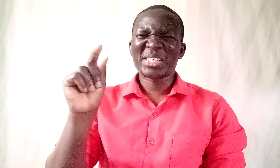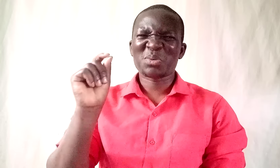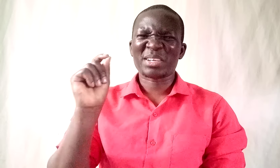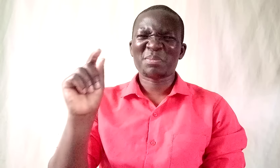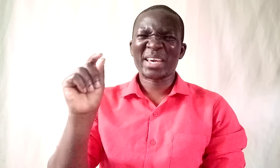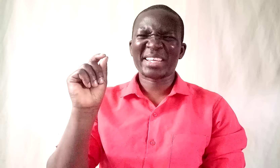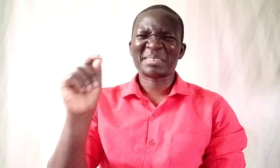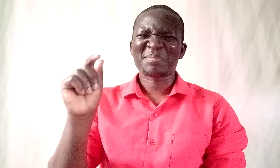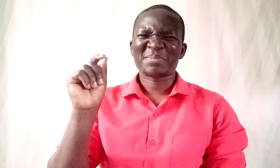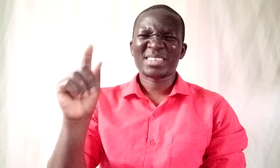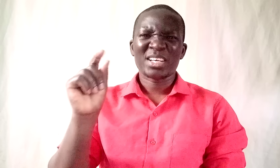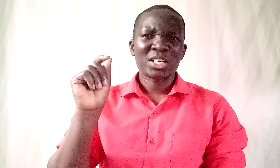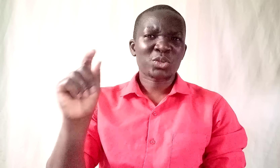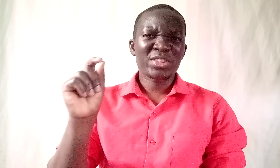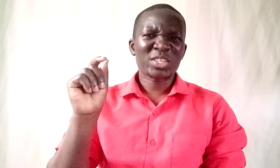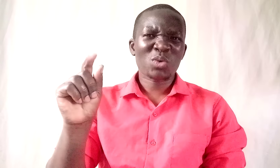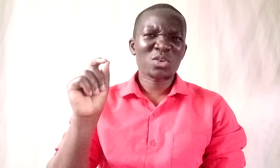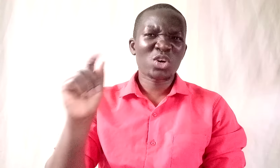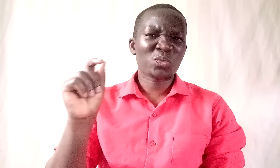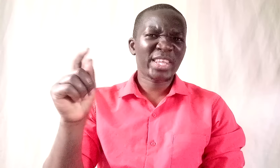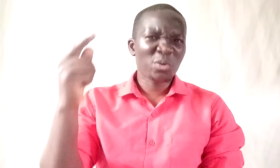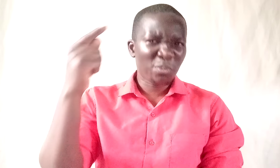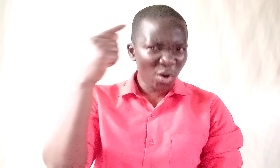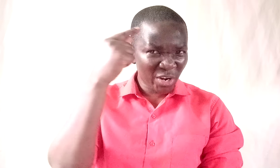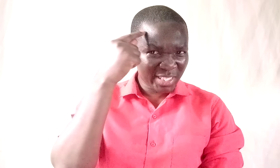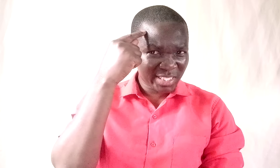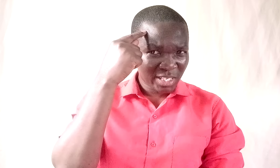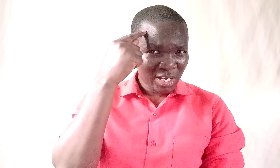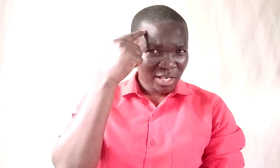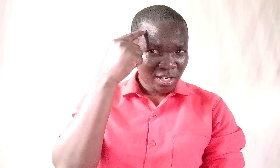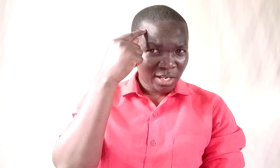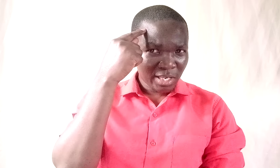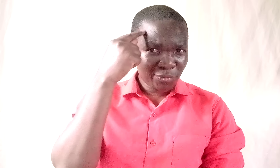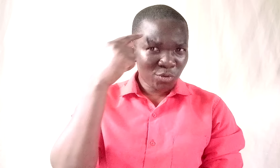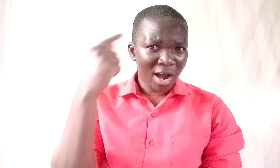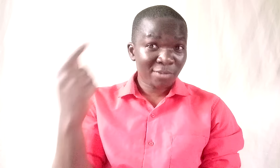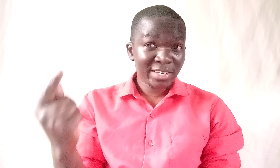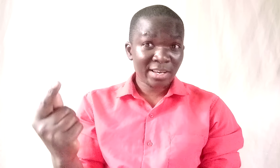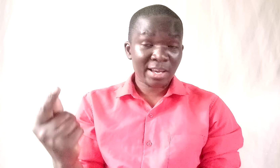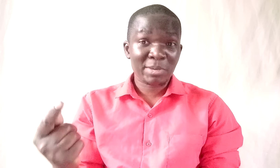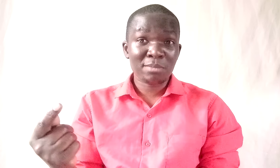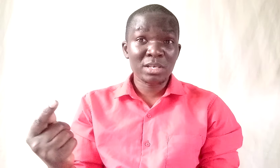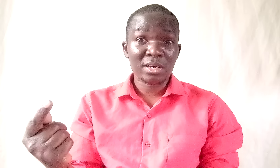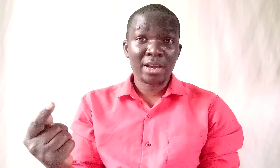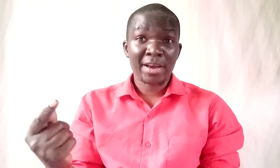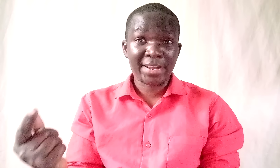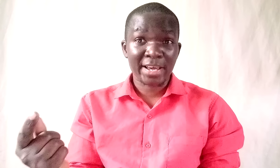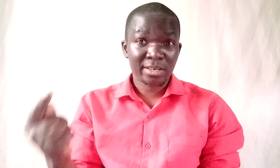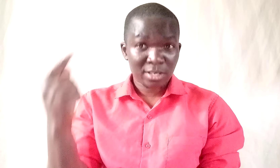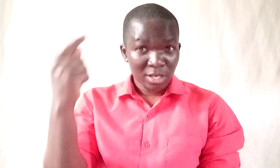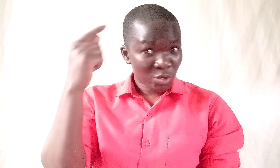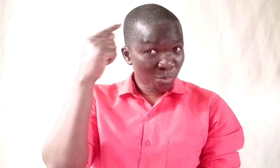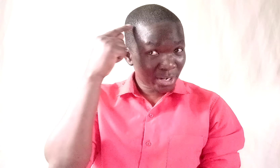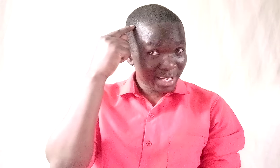one, pain. So this one goes with, you point. If you are having maybe a headache, you point at the